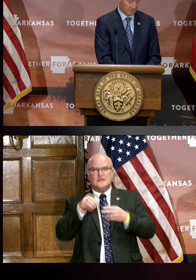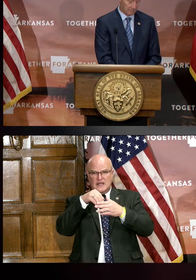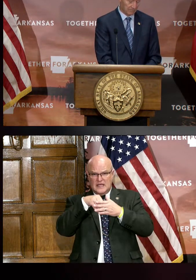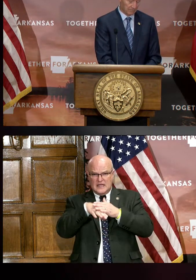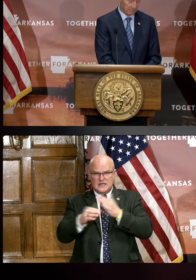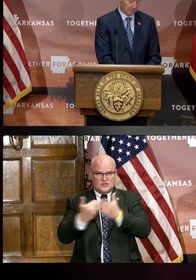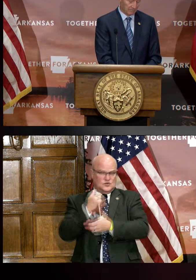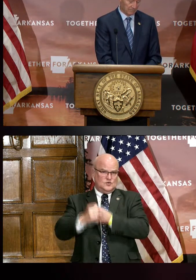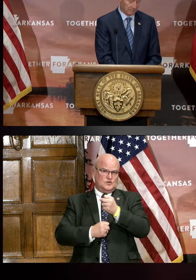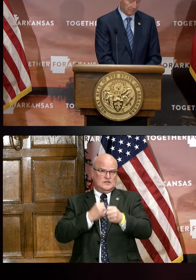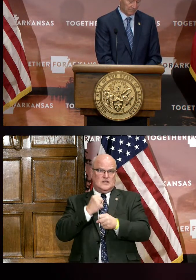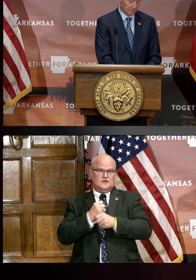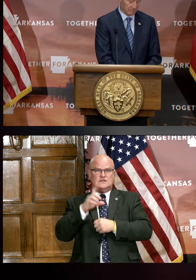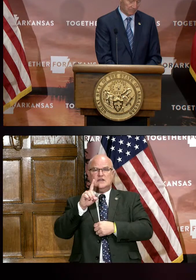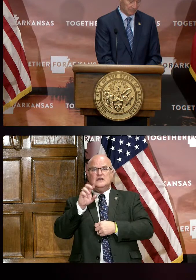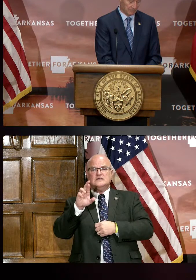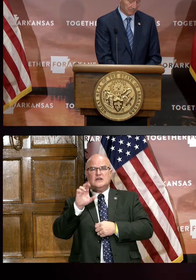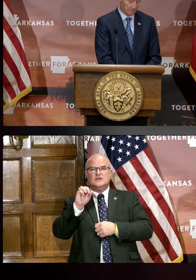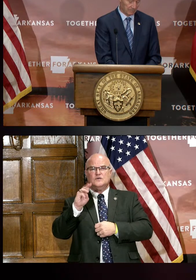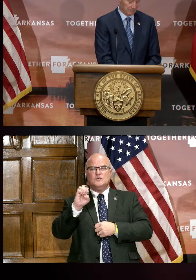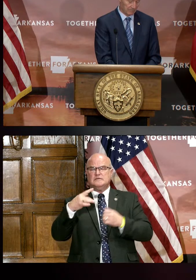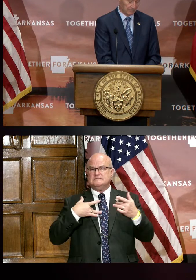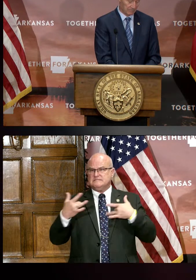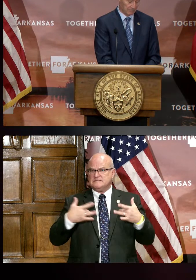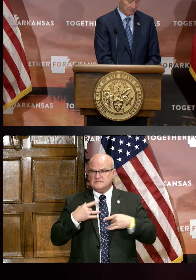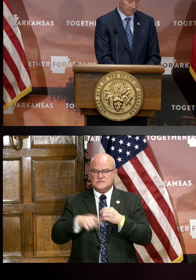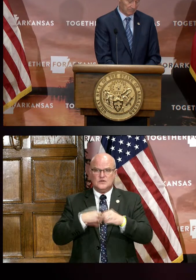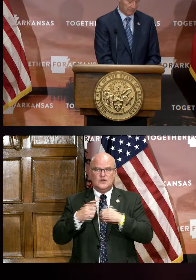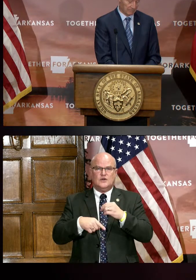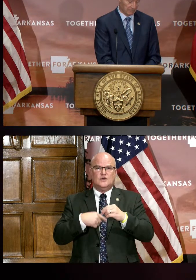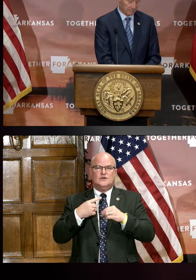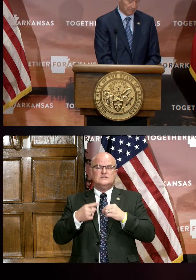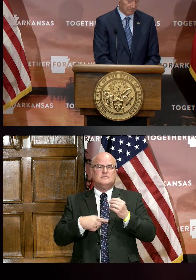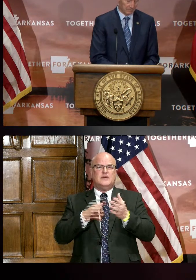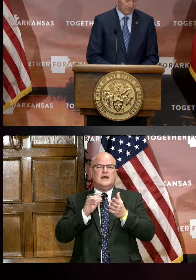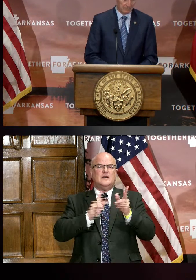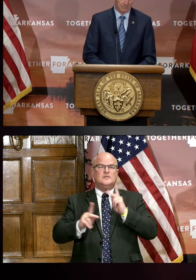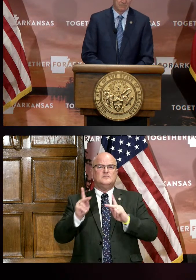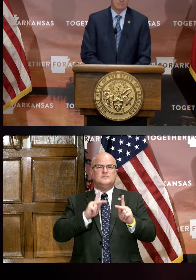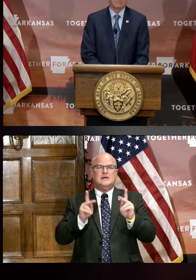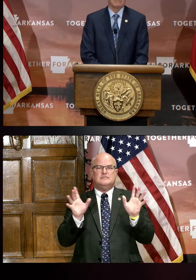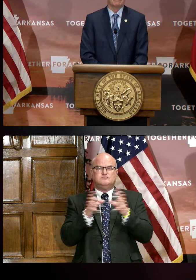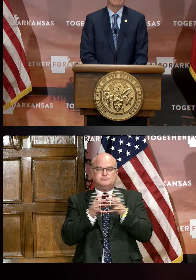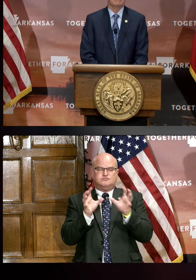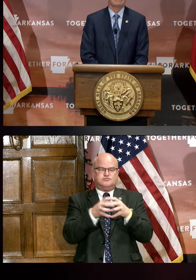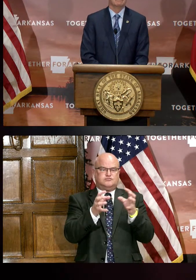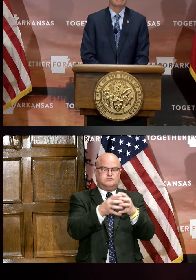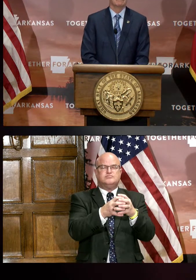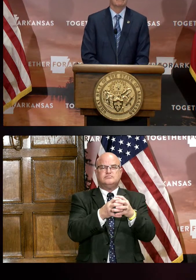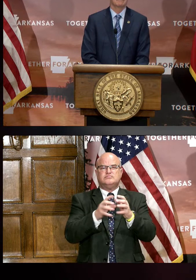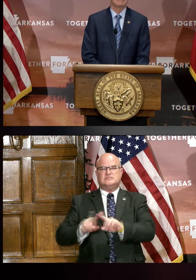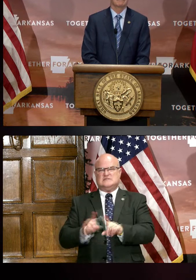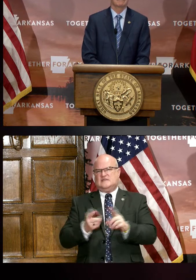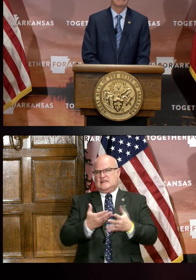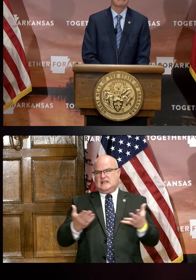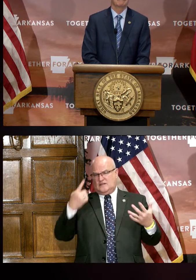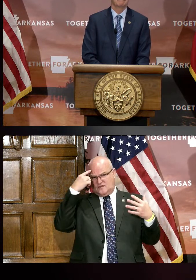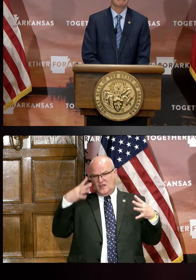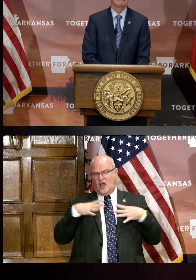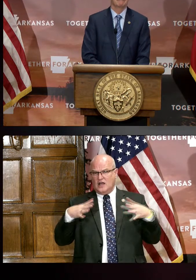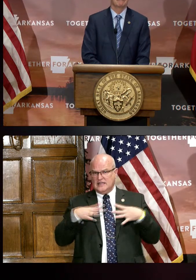New Year's. Dr. Romero had expressed concerns about people getting together and things like that for the